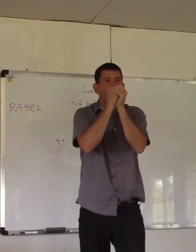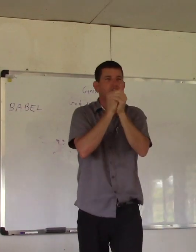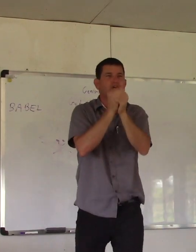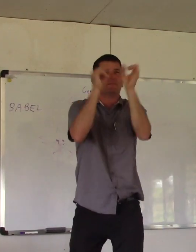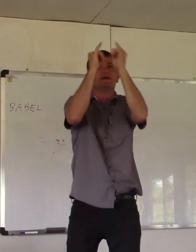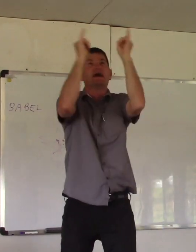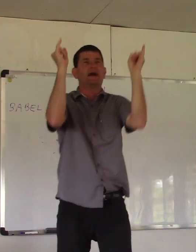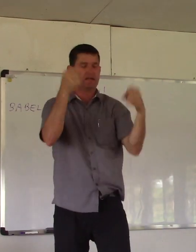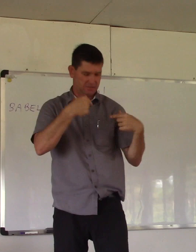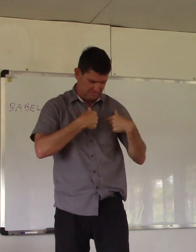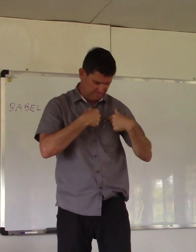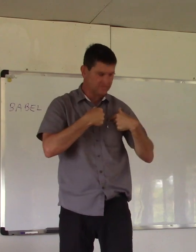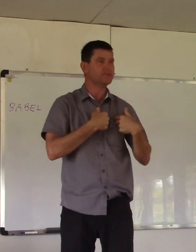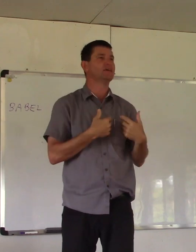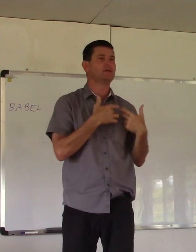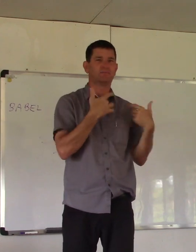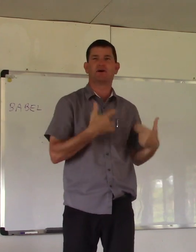Worship. Idol. My heart.